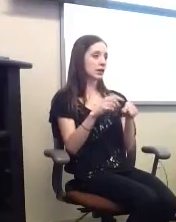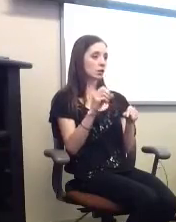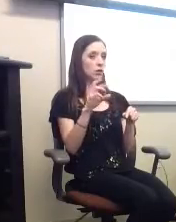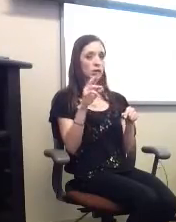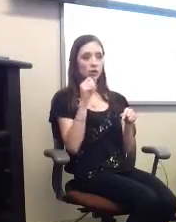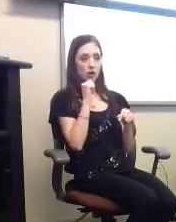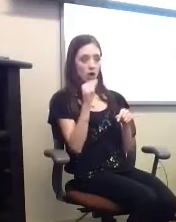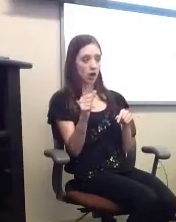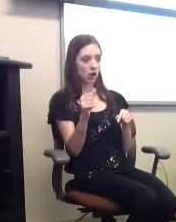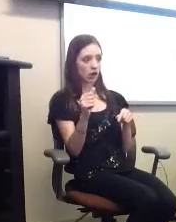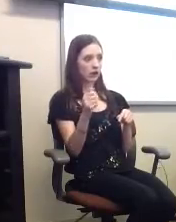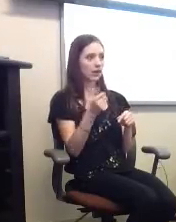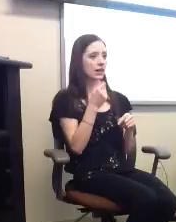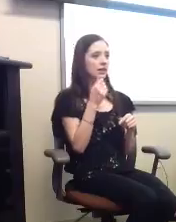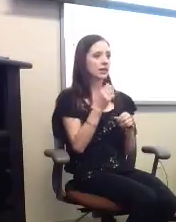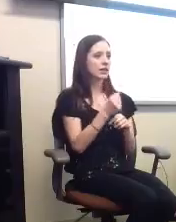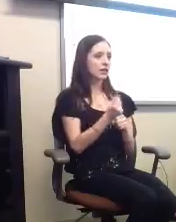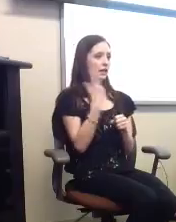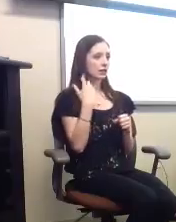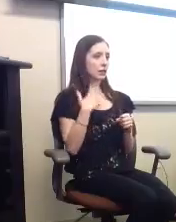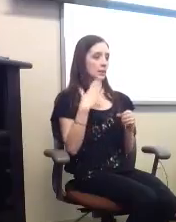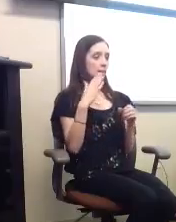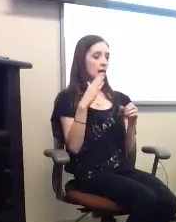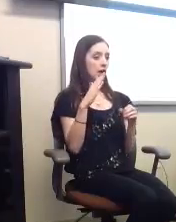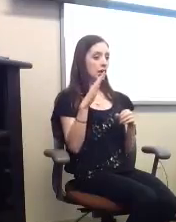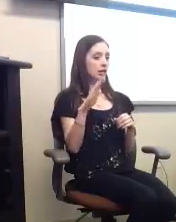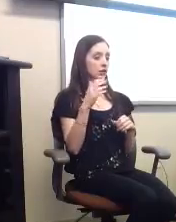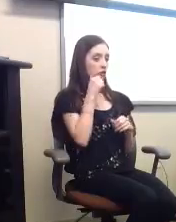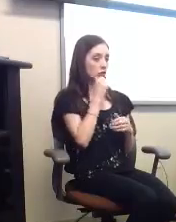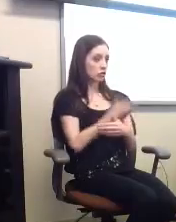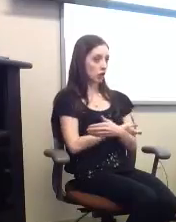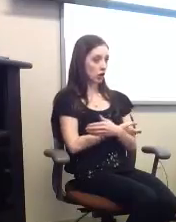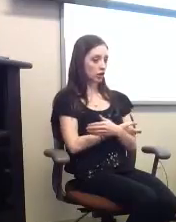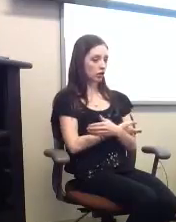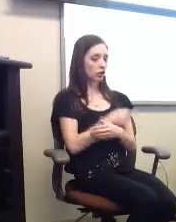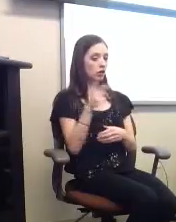$3,000. This year, because she made more than $3,800, she wasn't.